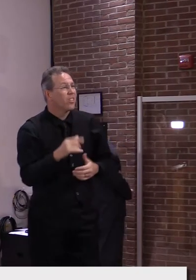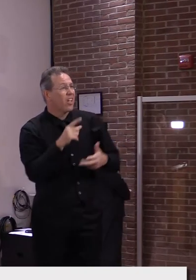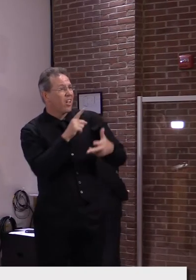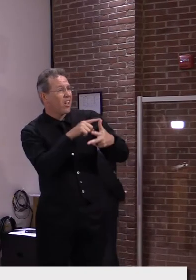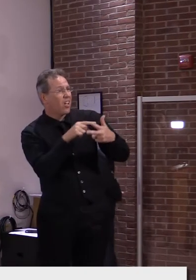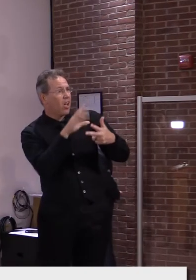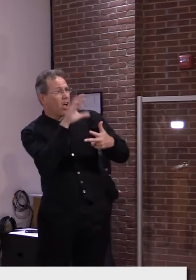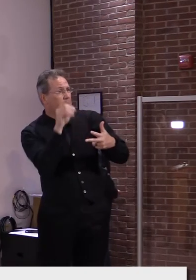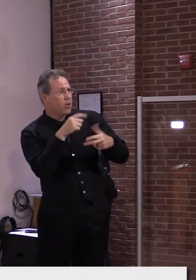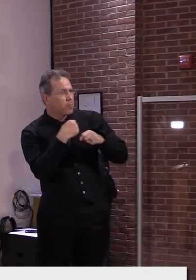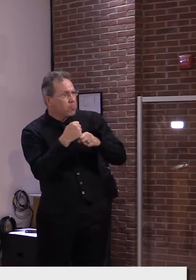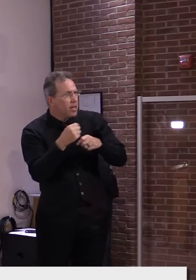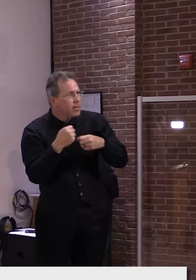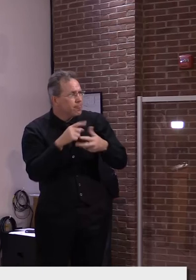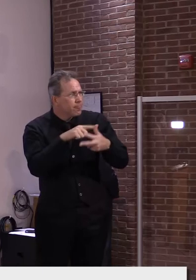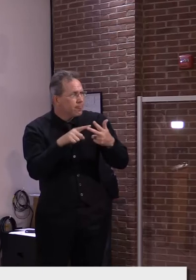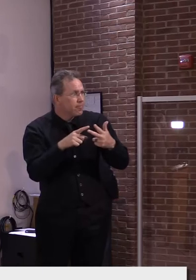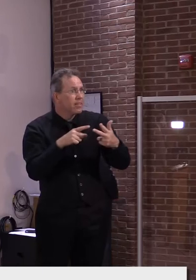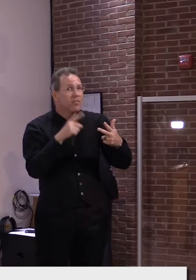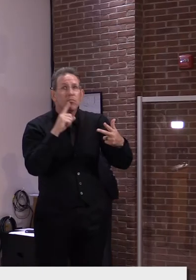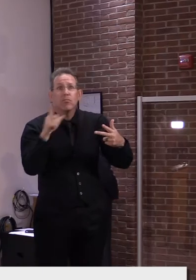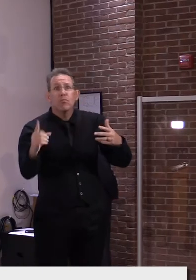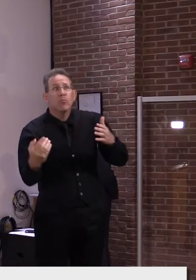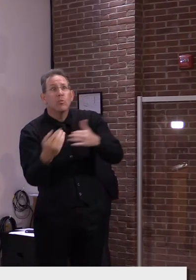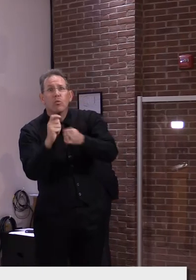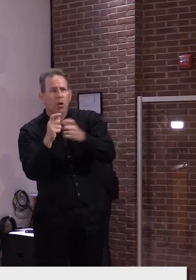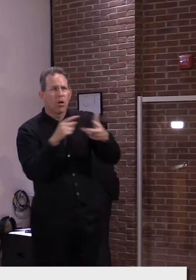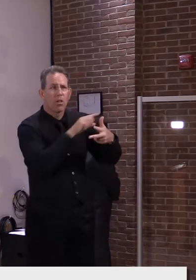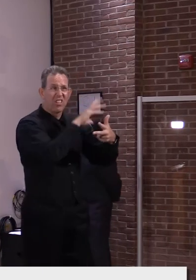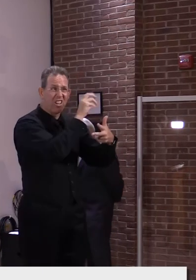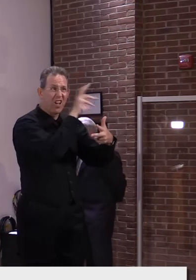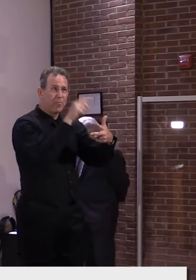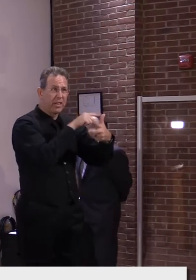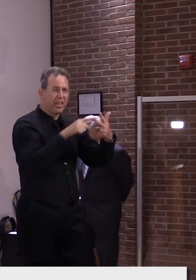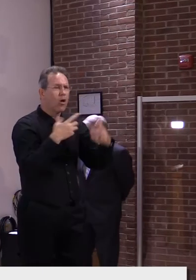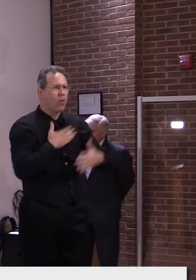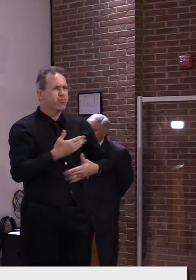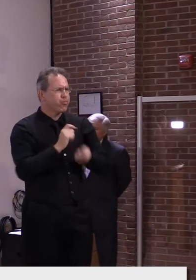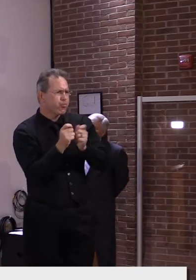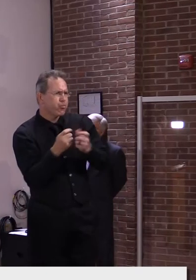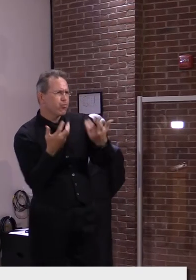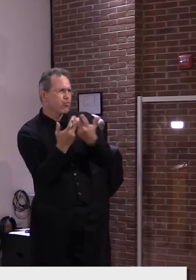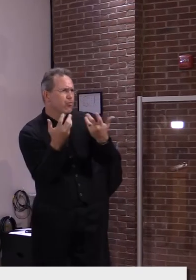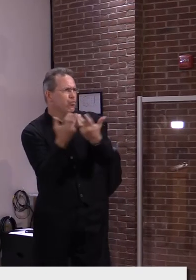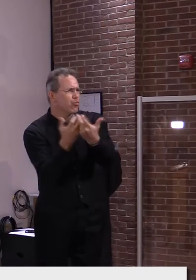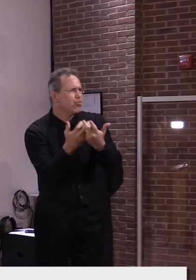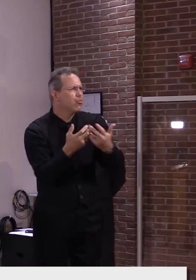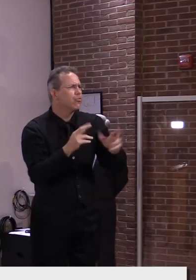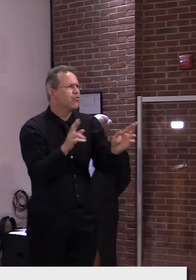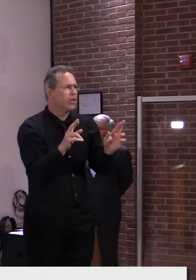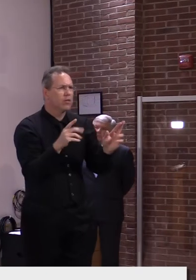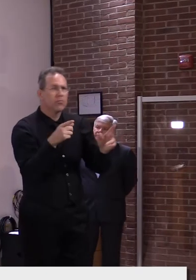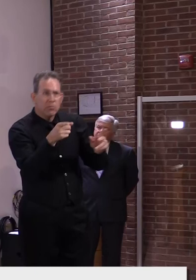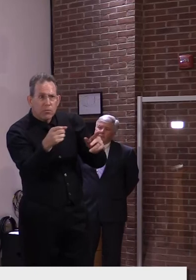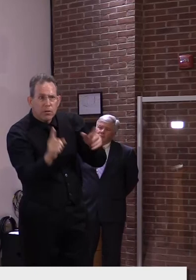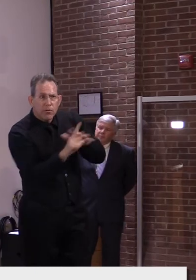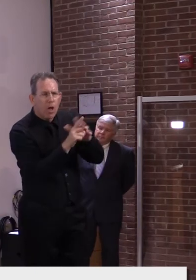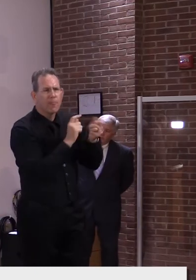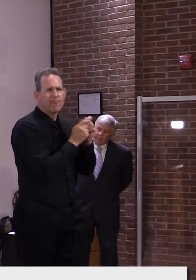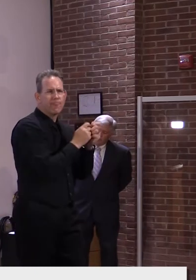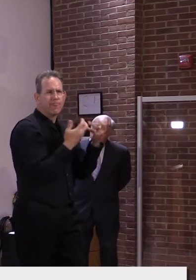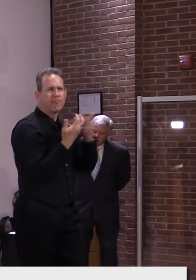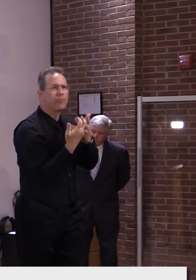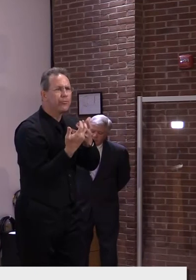able to respond to a new need. But I do want to emphasize, thus far, no one is saying that there is a new